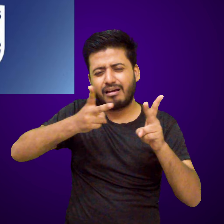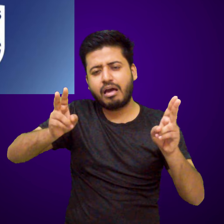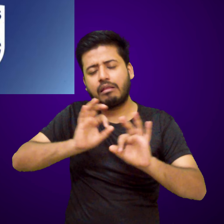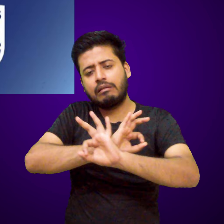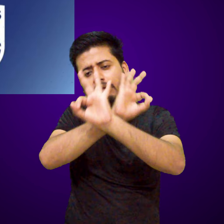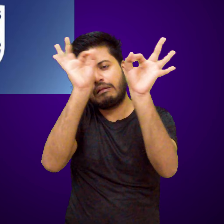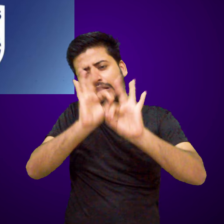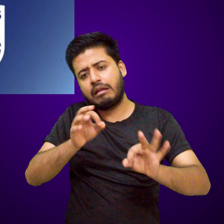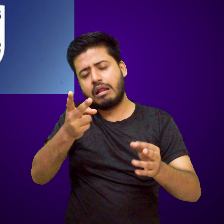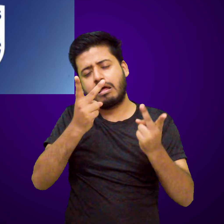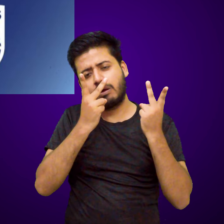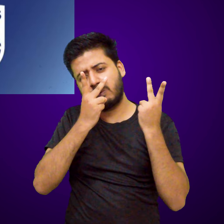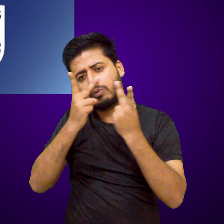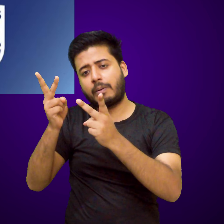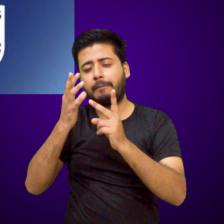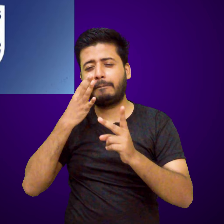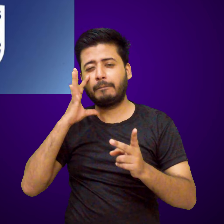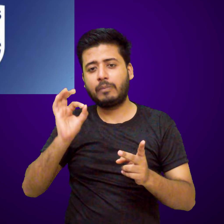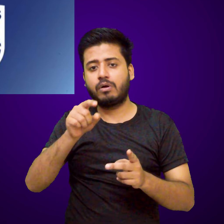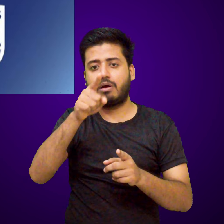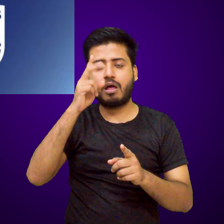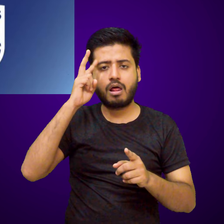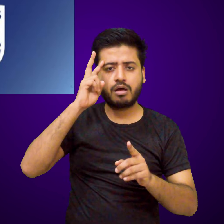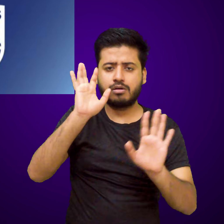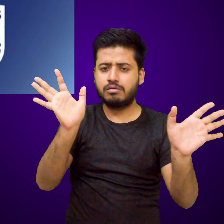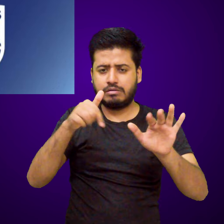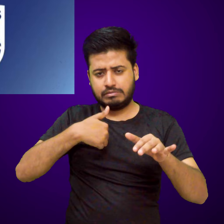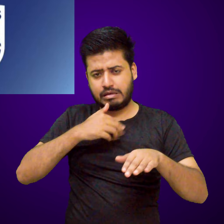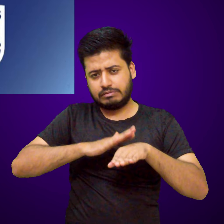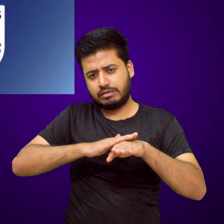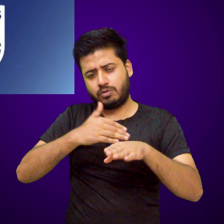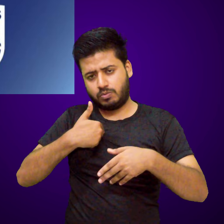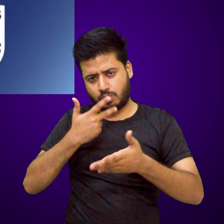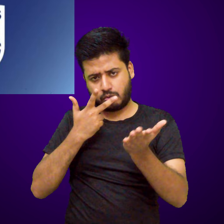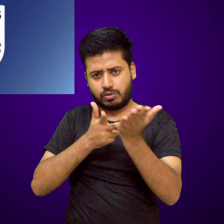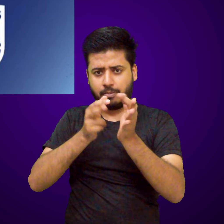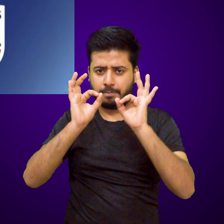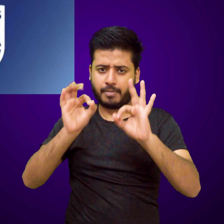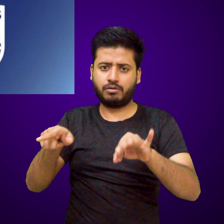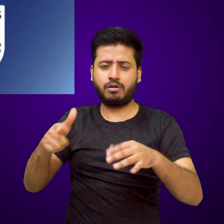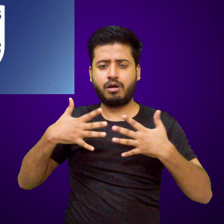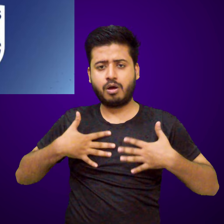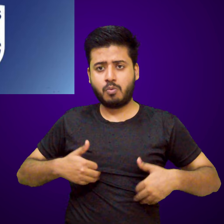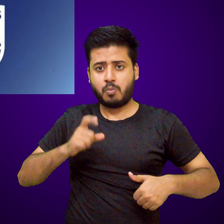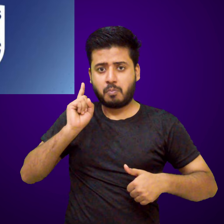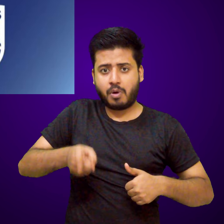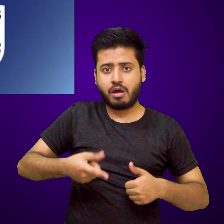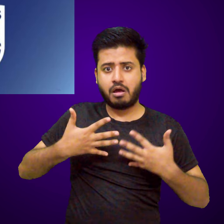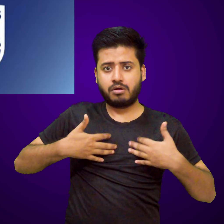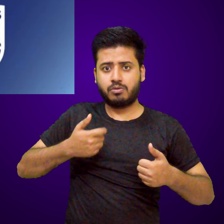start around 14 October 2025. Flipkart Diwali Sale. Set to begin around 10